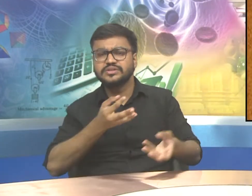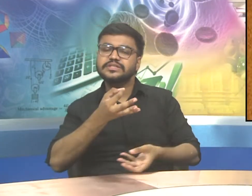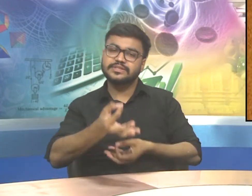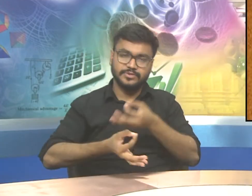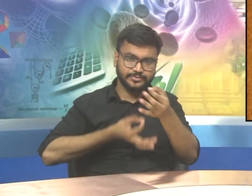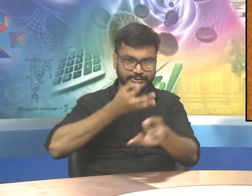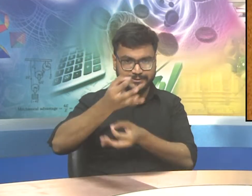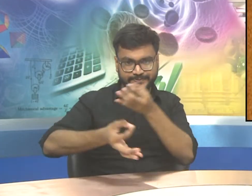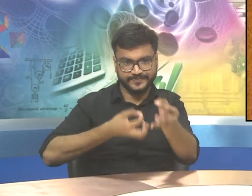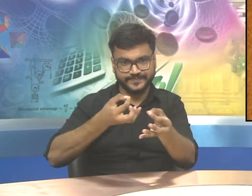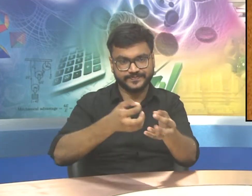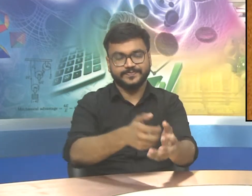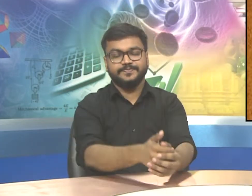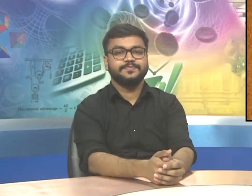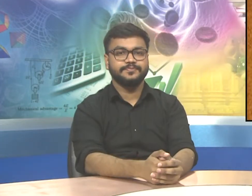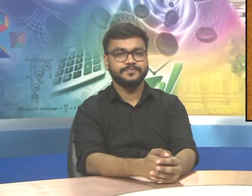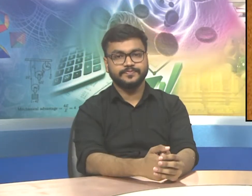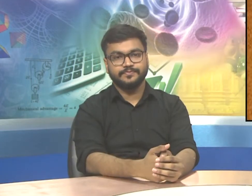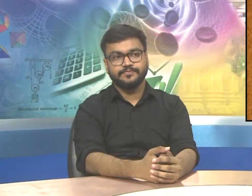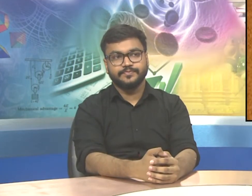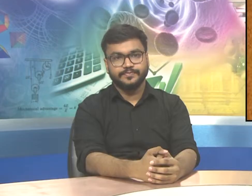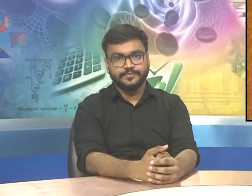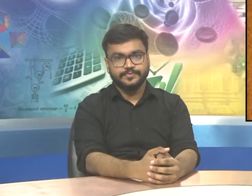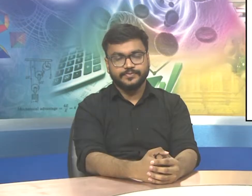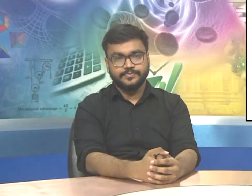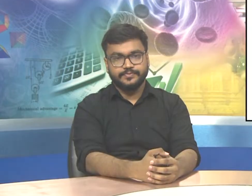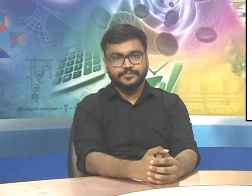primitive humans and discovery of fire.